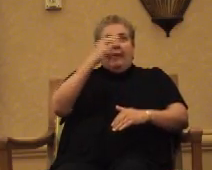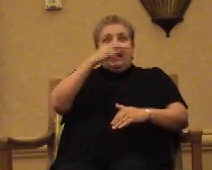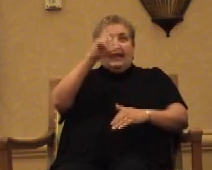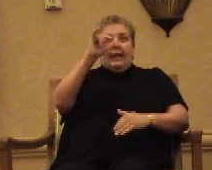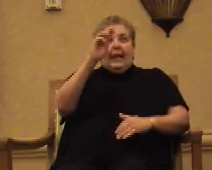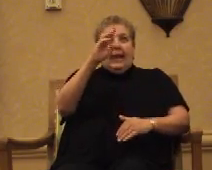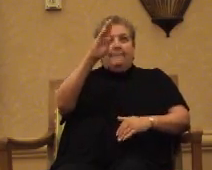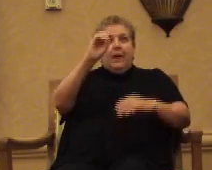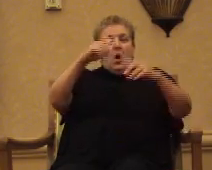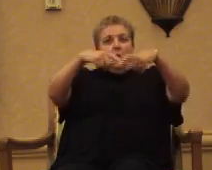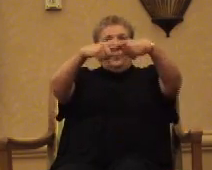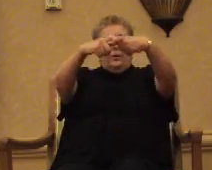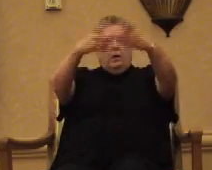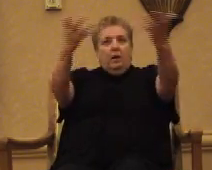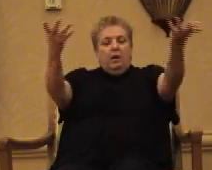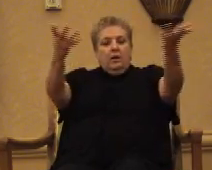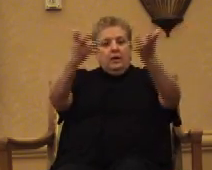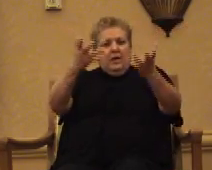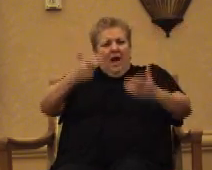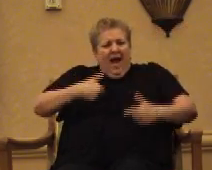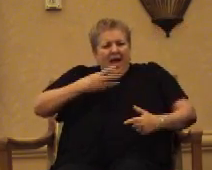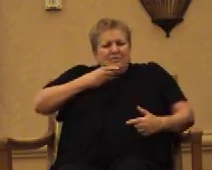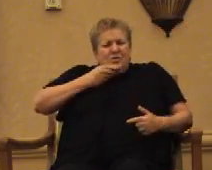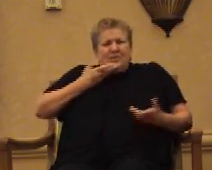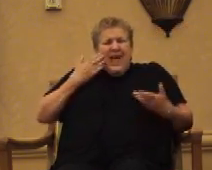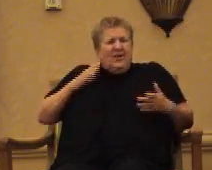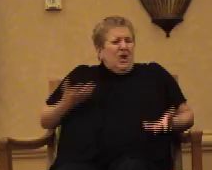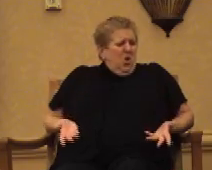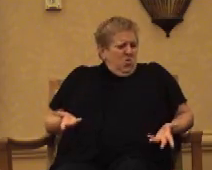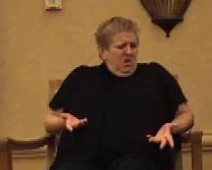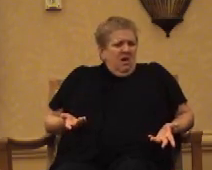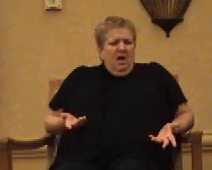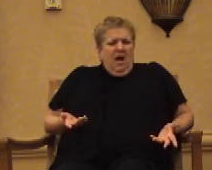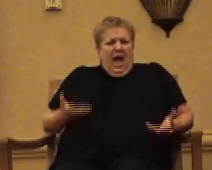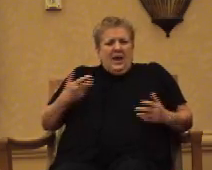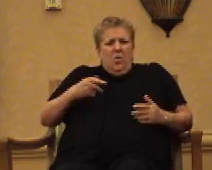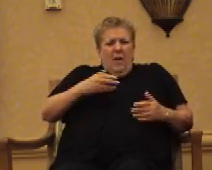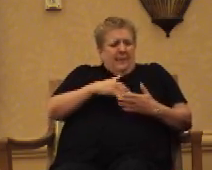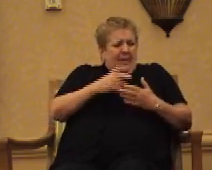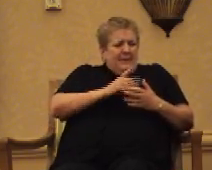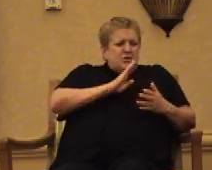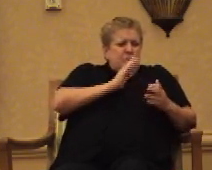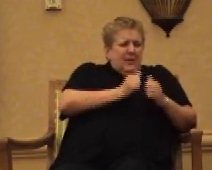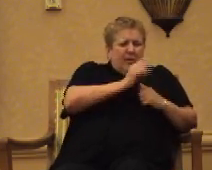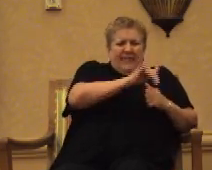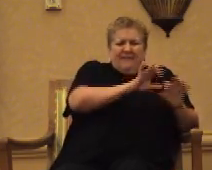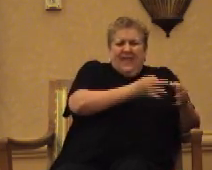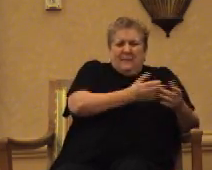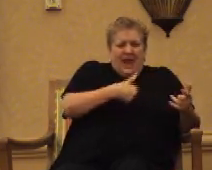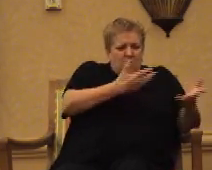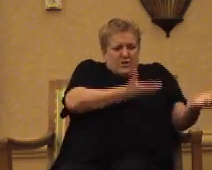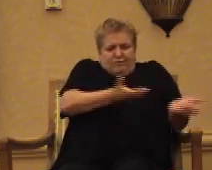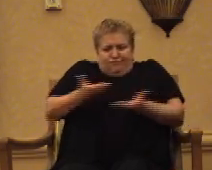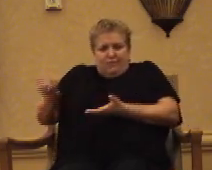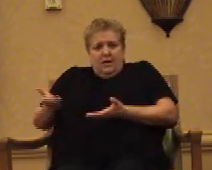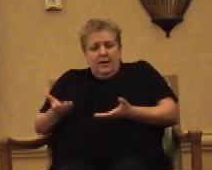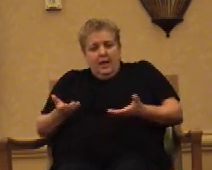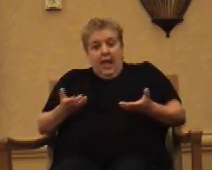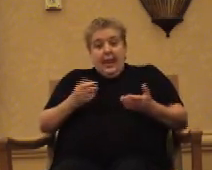I'm Jewish. I don't know from this stuff. I want to get the baby away from these people is what I'm thinking. And I'm telling my mom this story and she